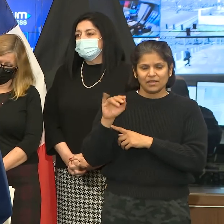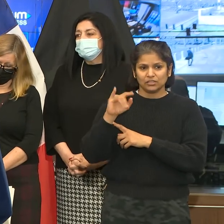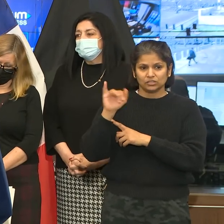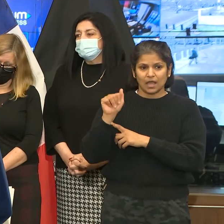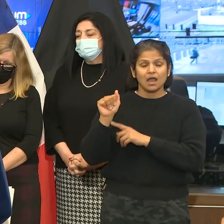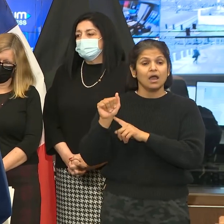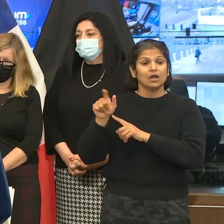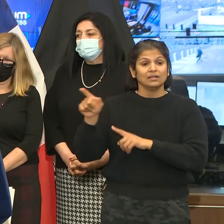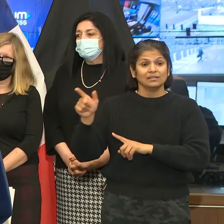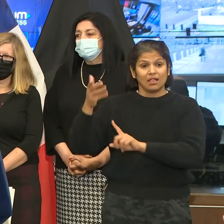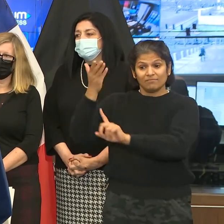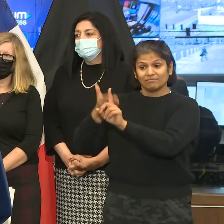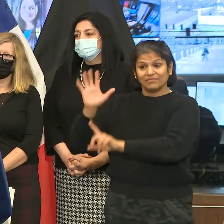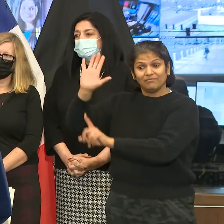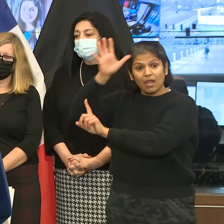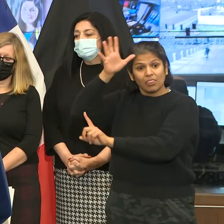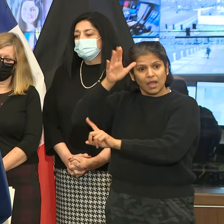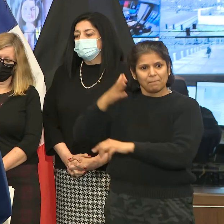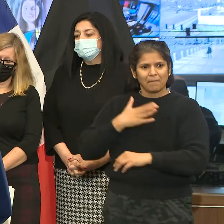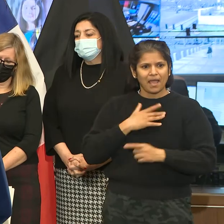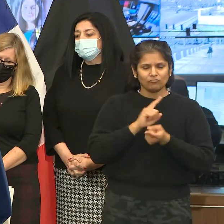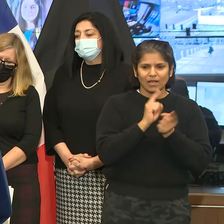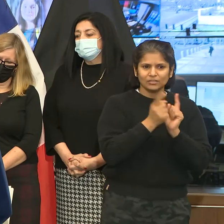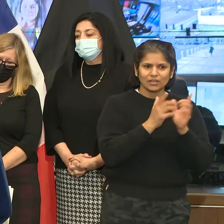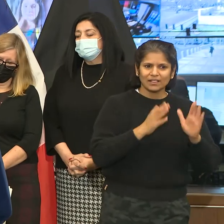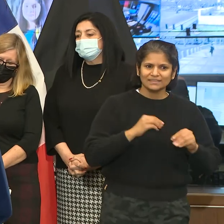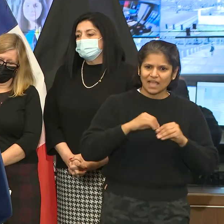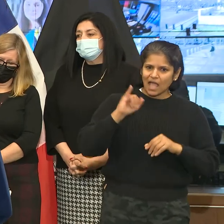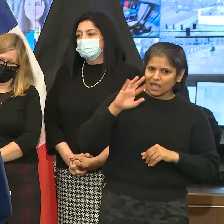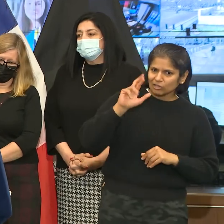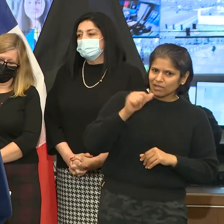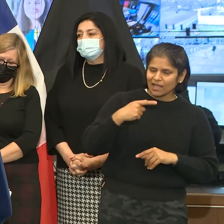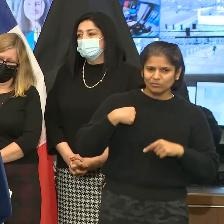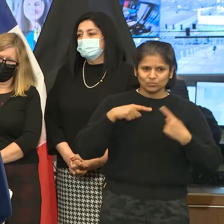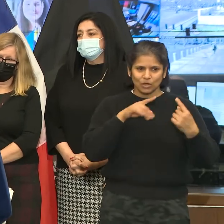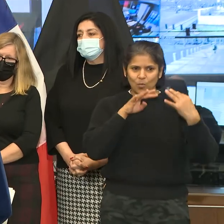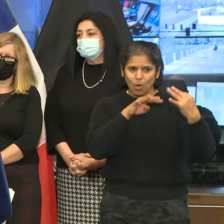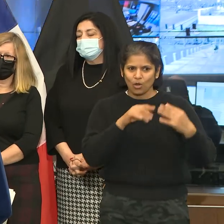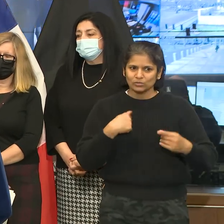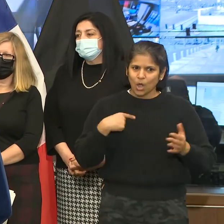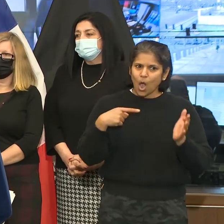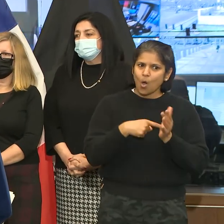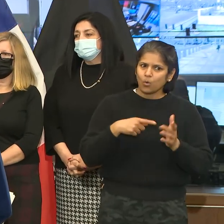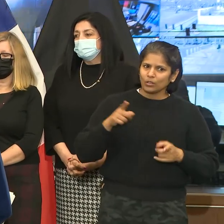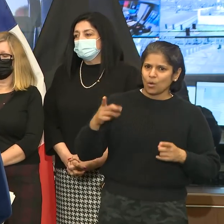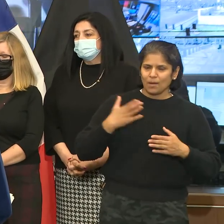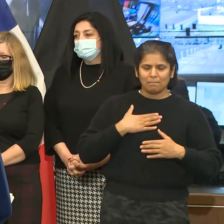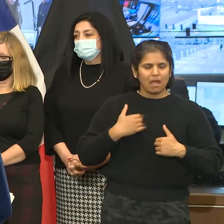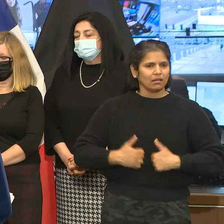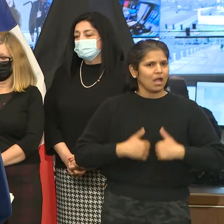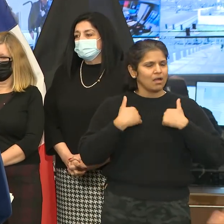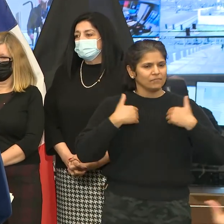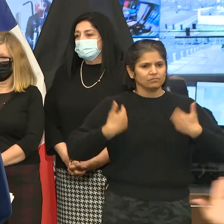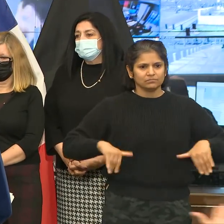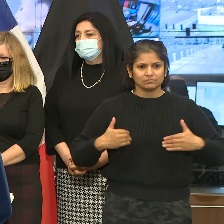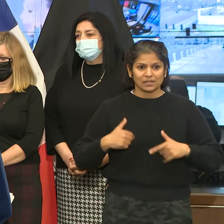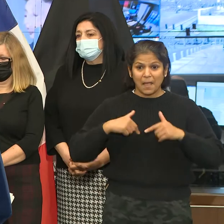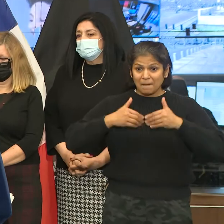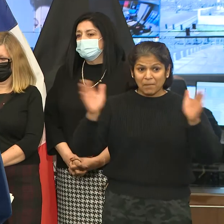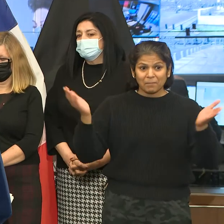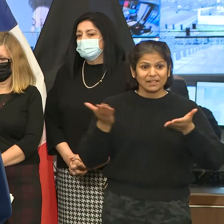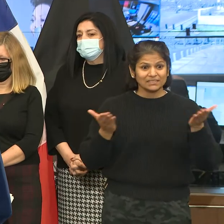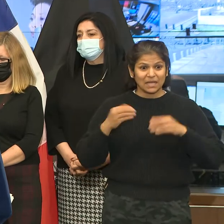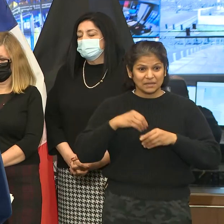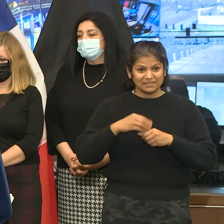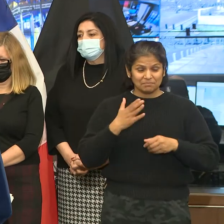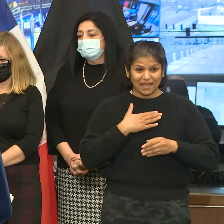Iraq, and I owe him my life. Public service is a tradition that runs in my family. My father came from a